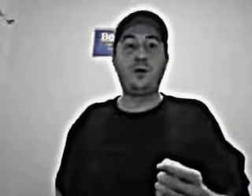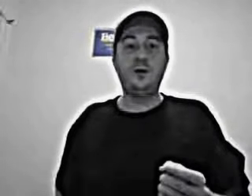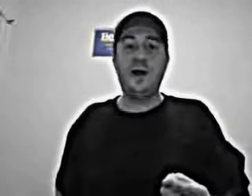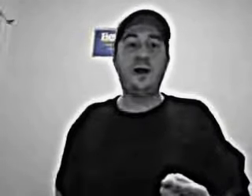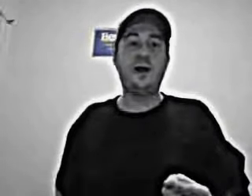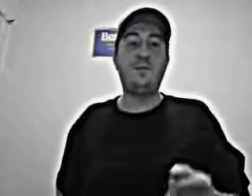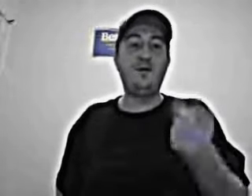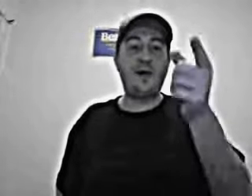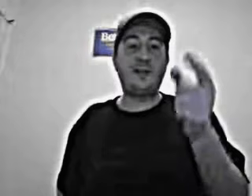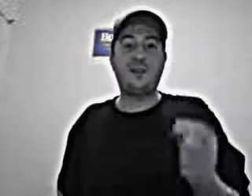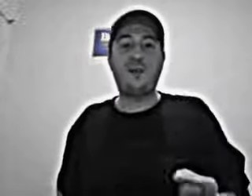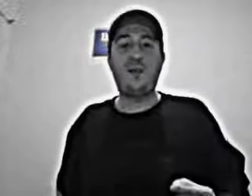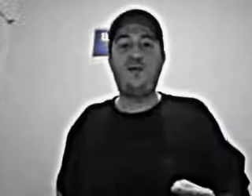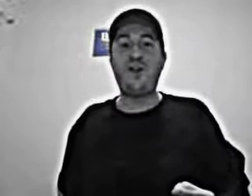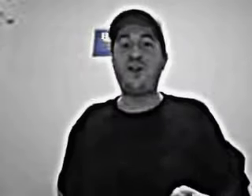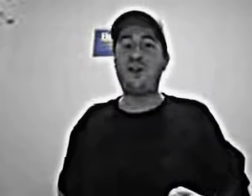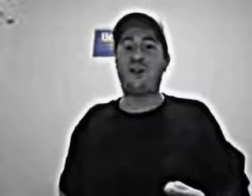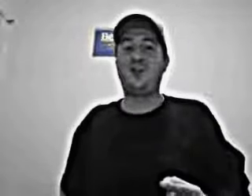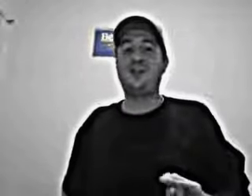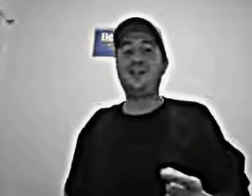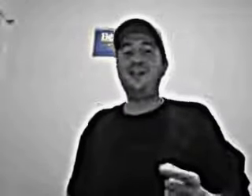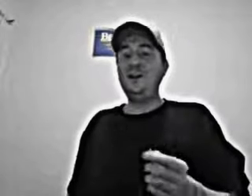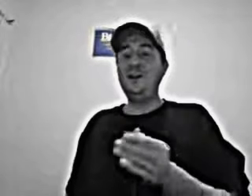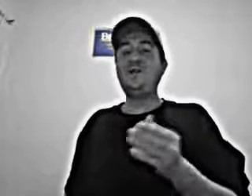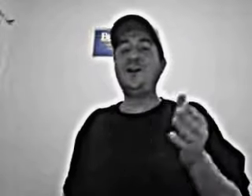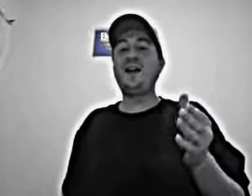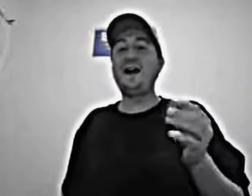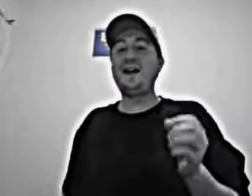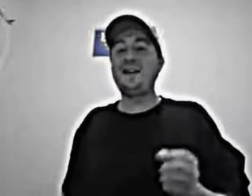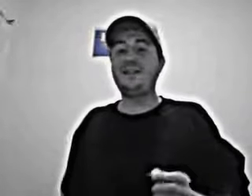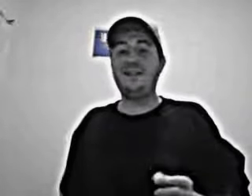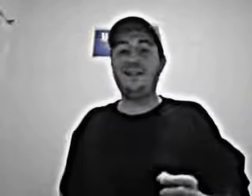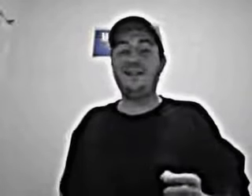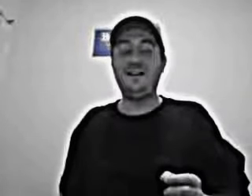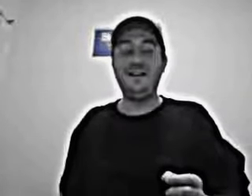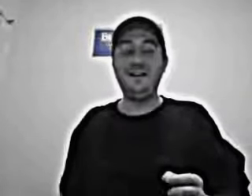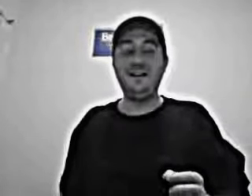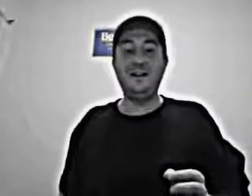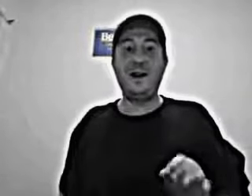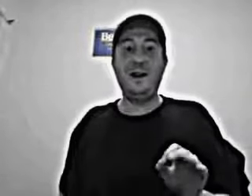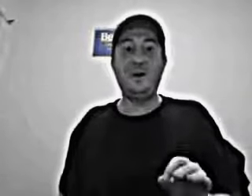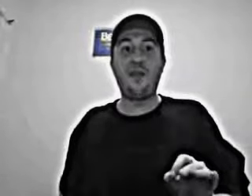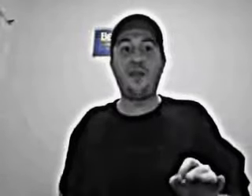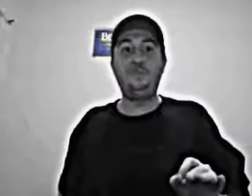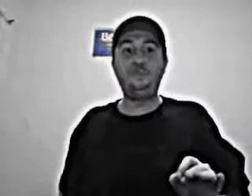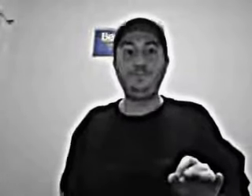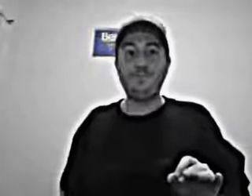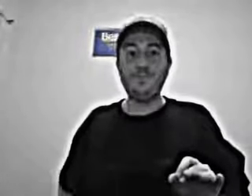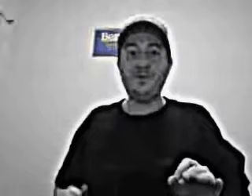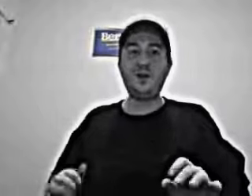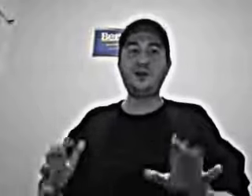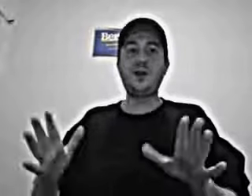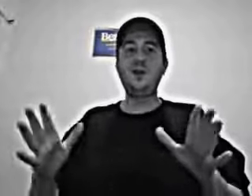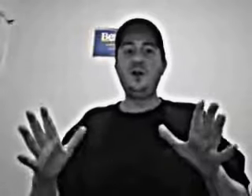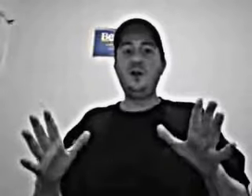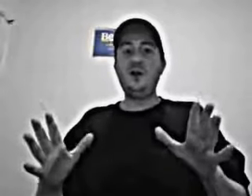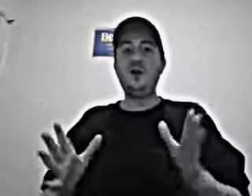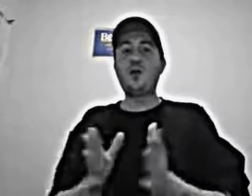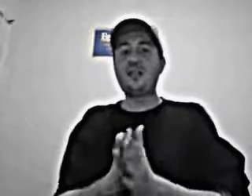not Lamborn that's from the 5th district whoever that guy is in Alabama so who are the